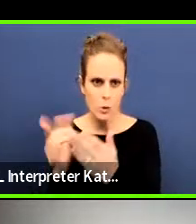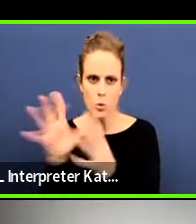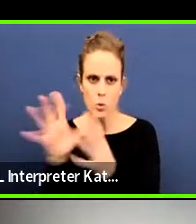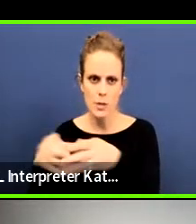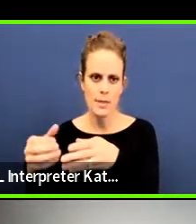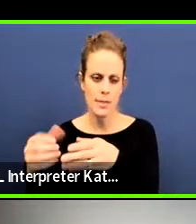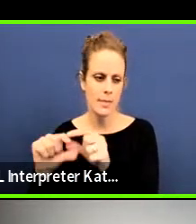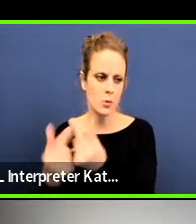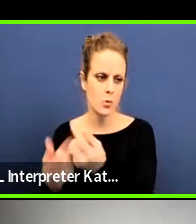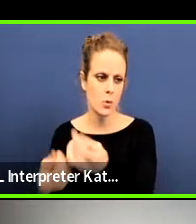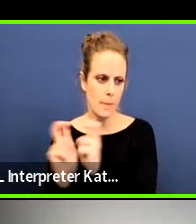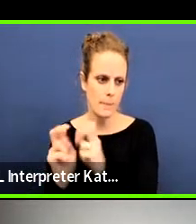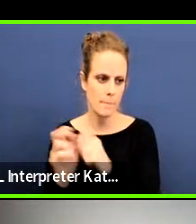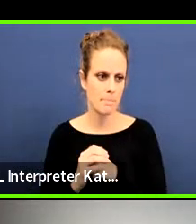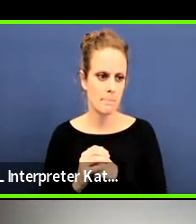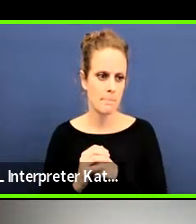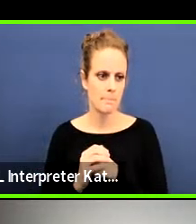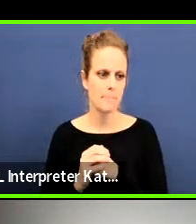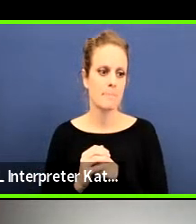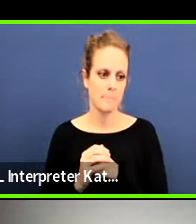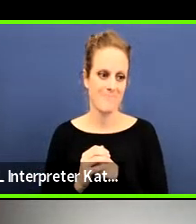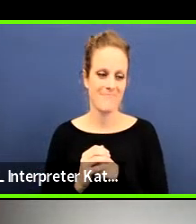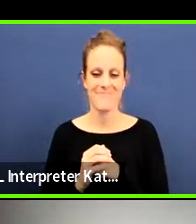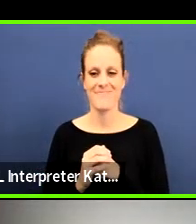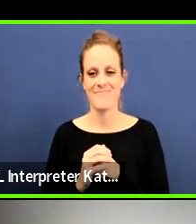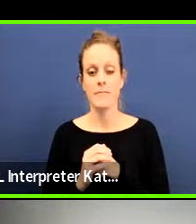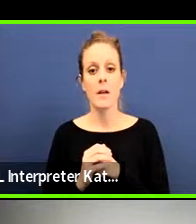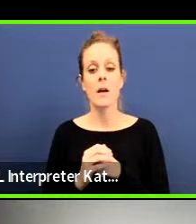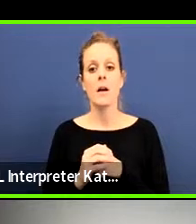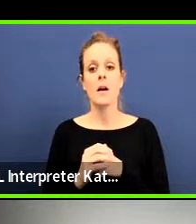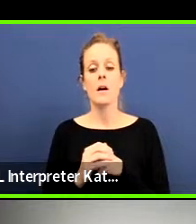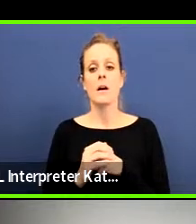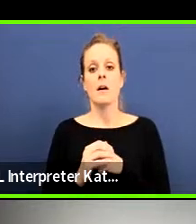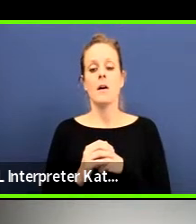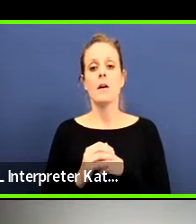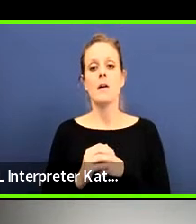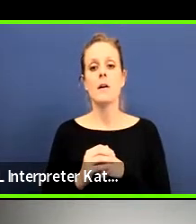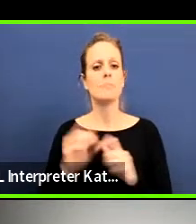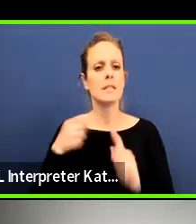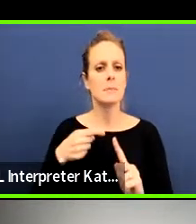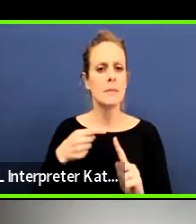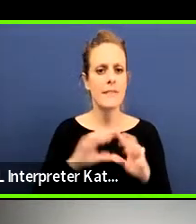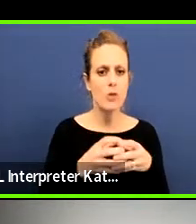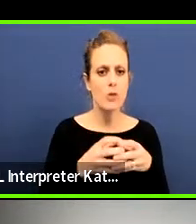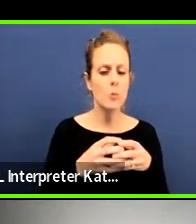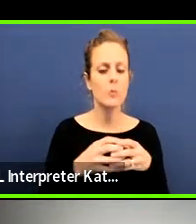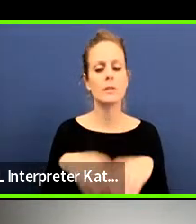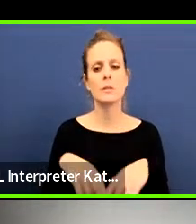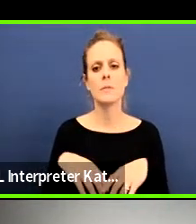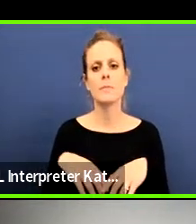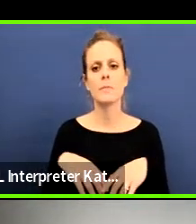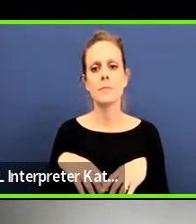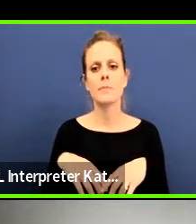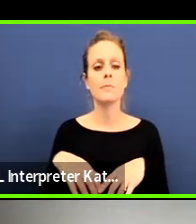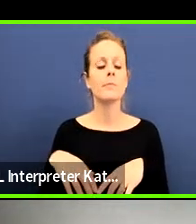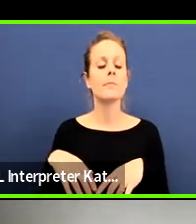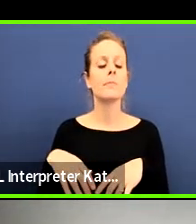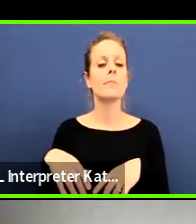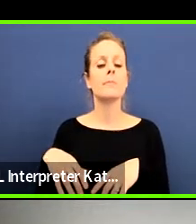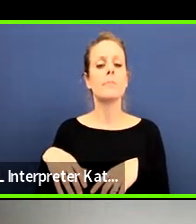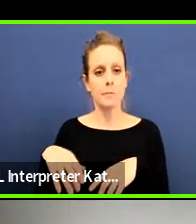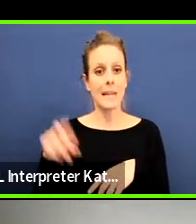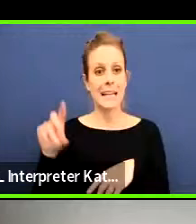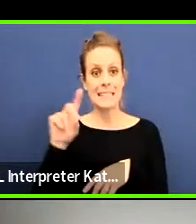what we talked about was just the particularities of specific groups. So, like shared in the disability community, there's some